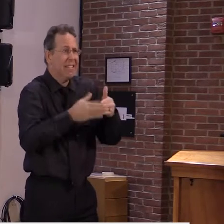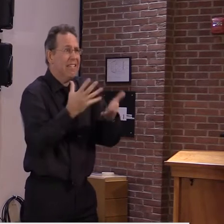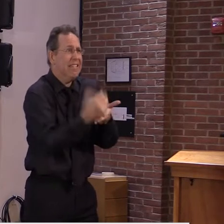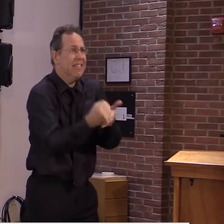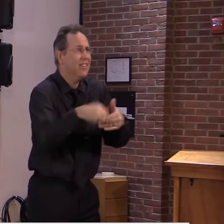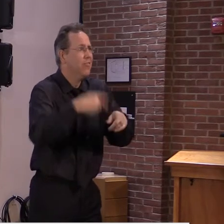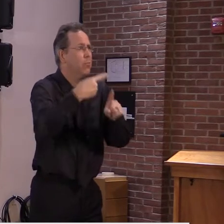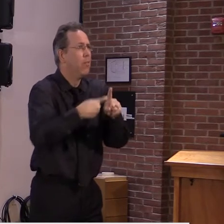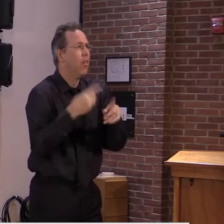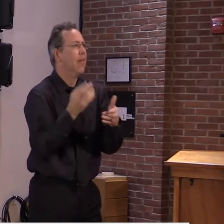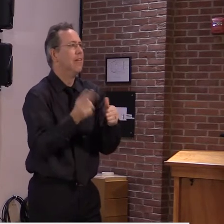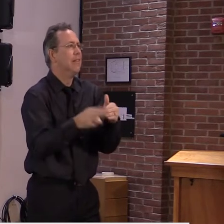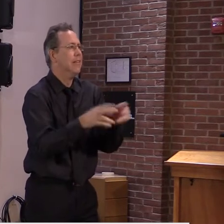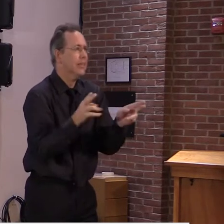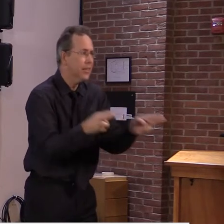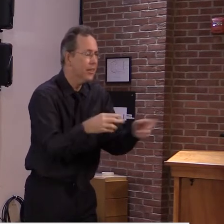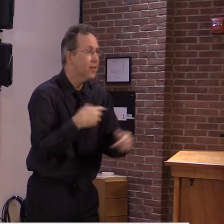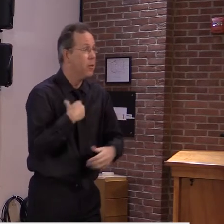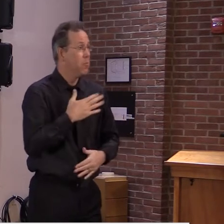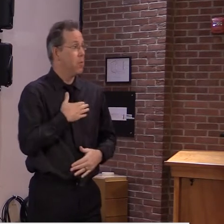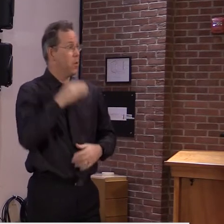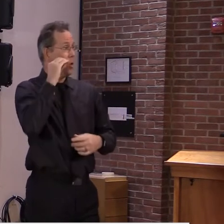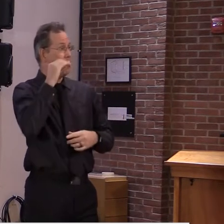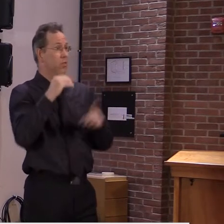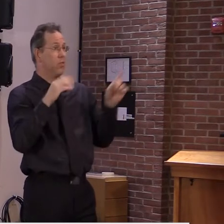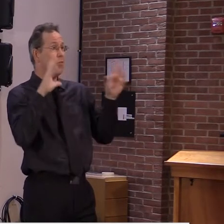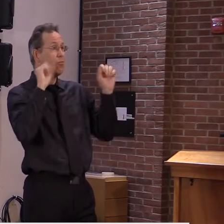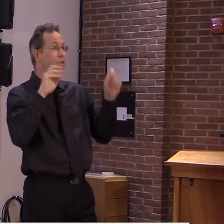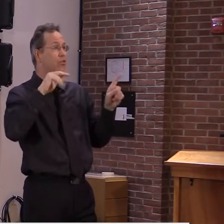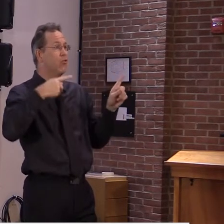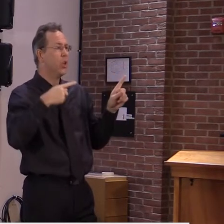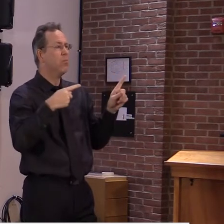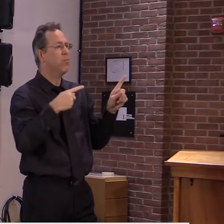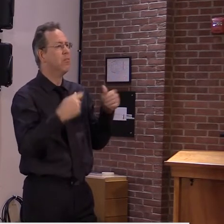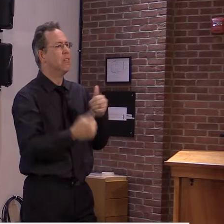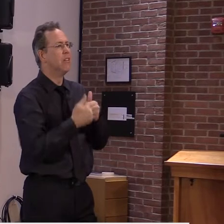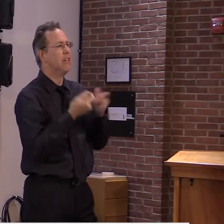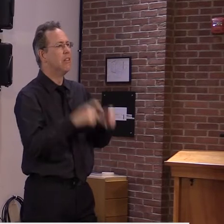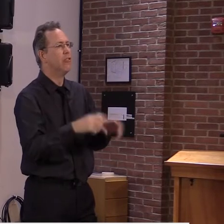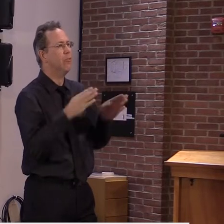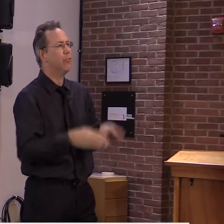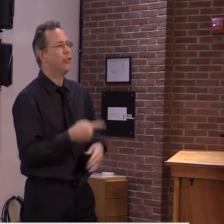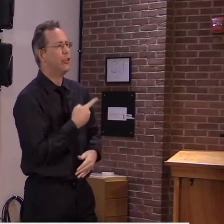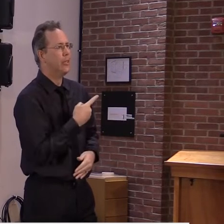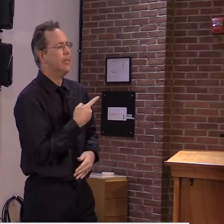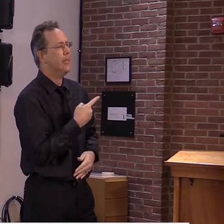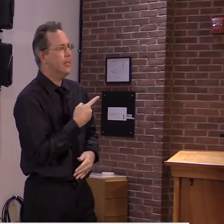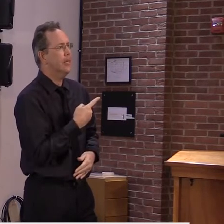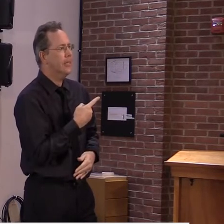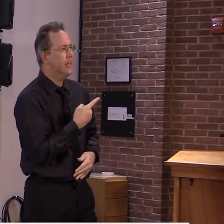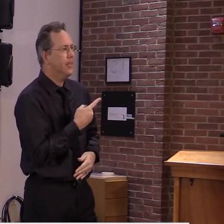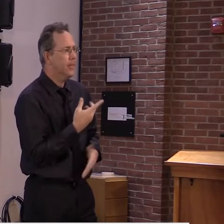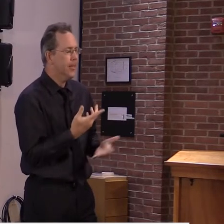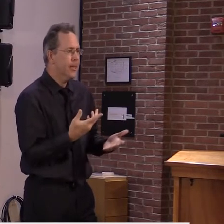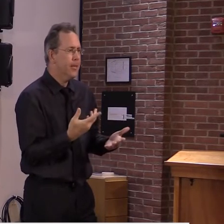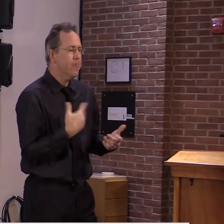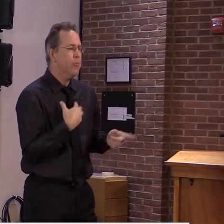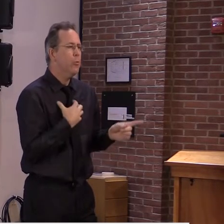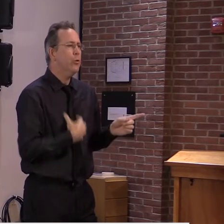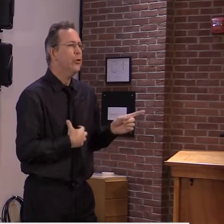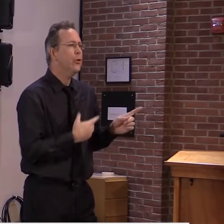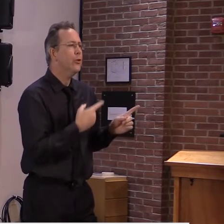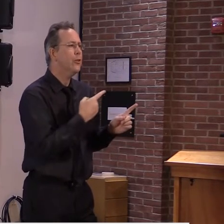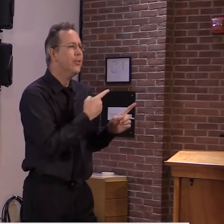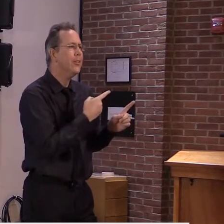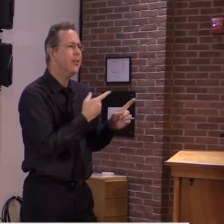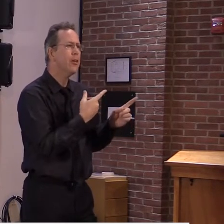And it's you know, would have been my hope that if he had concerns about what he wanted to see in the package, that